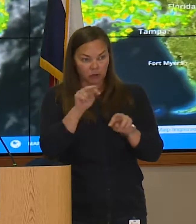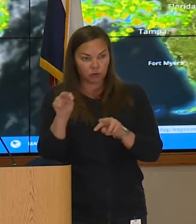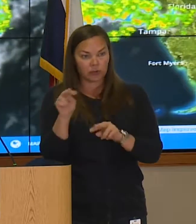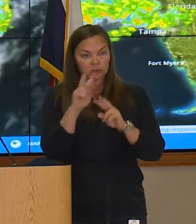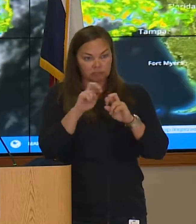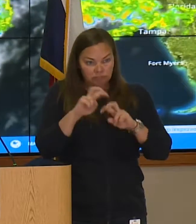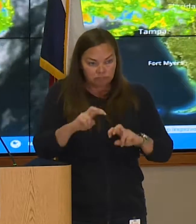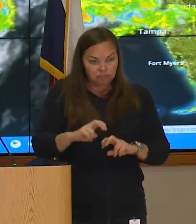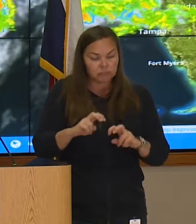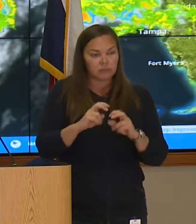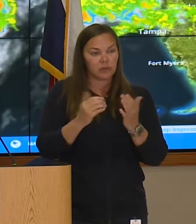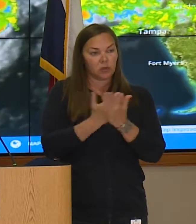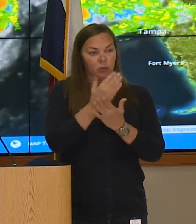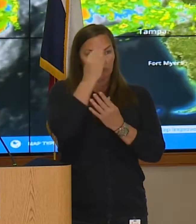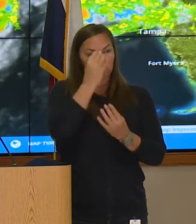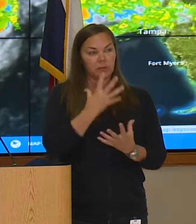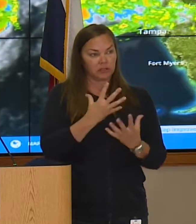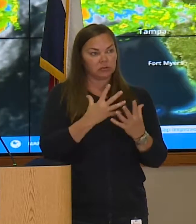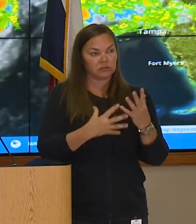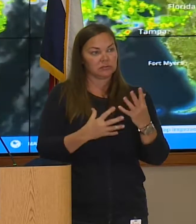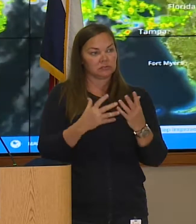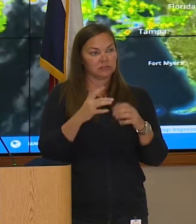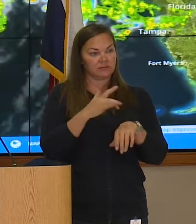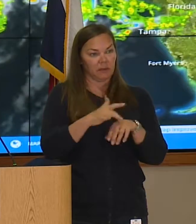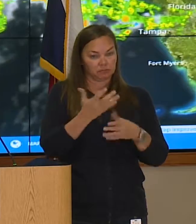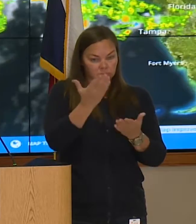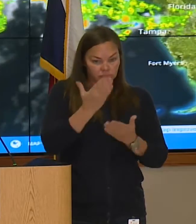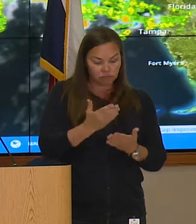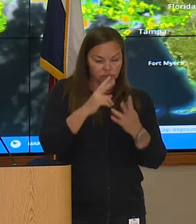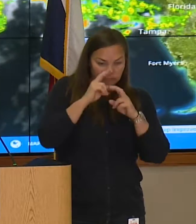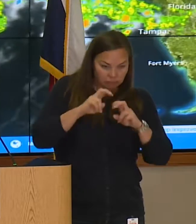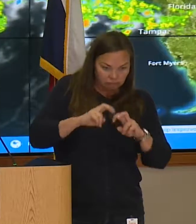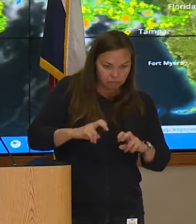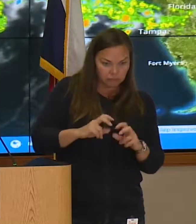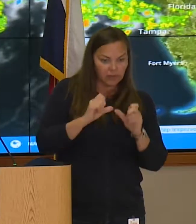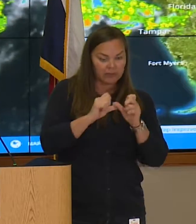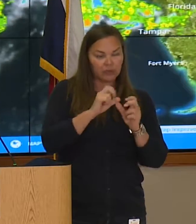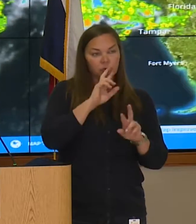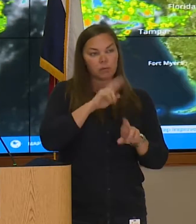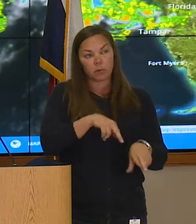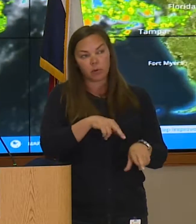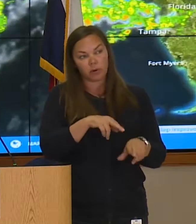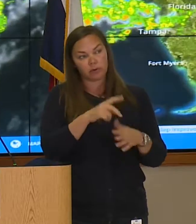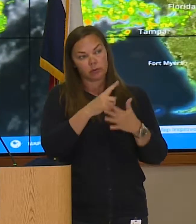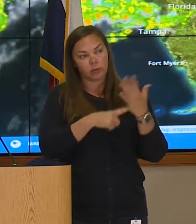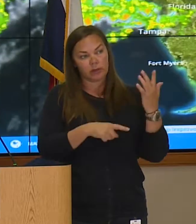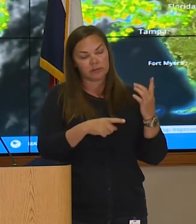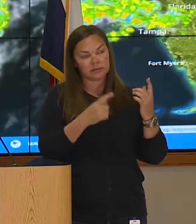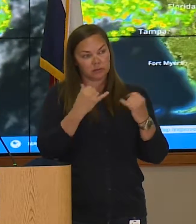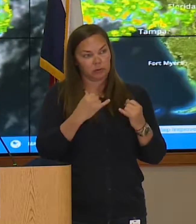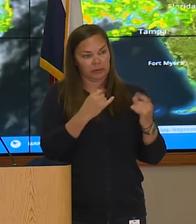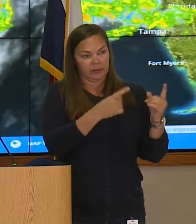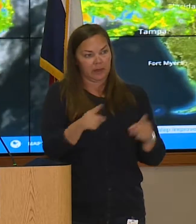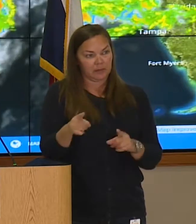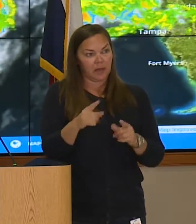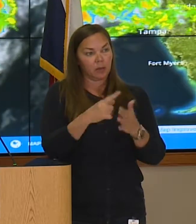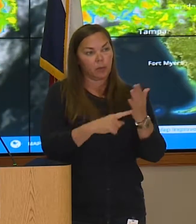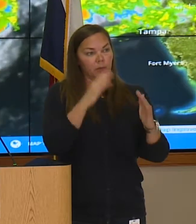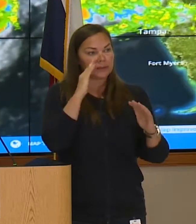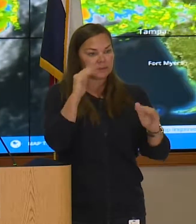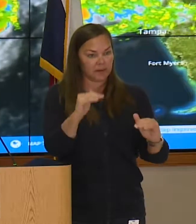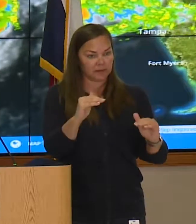modeling as new information becomes available, and will continue to report on the status of current conditions and expected